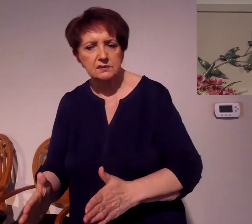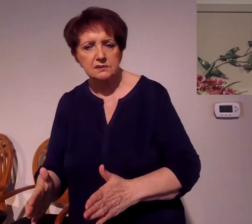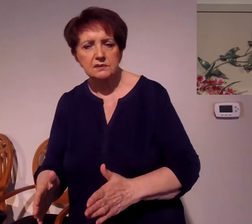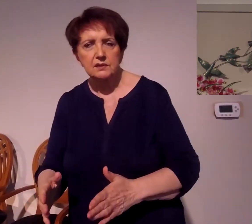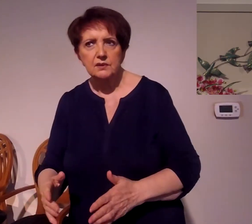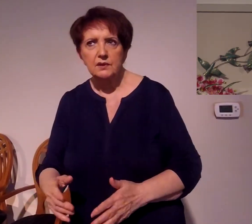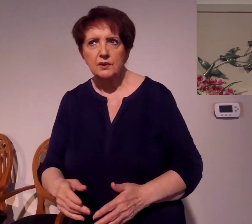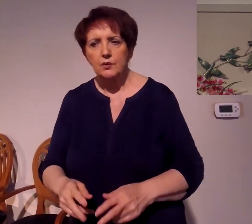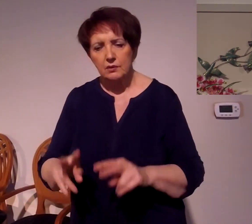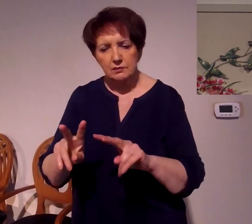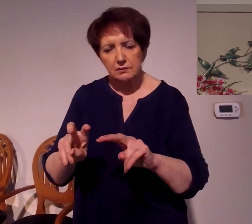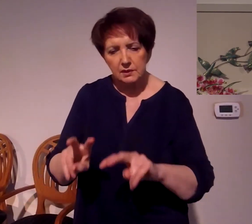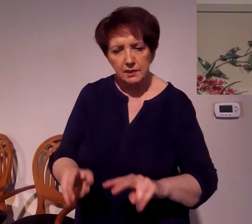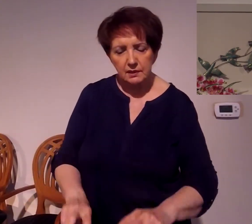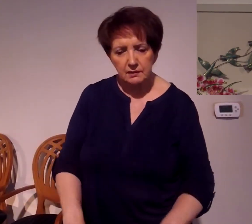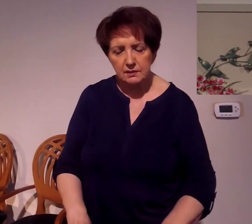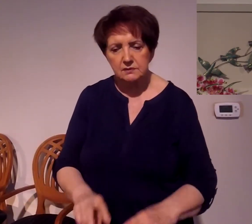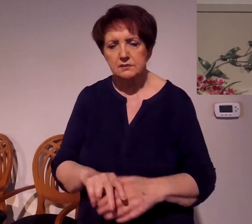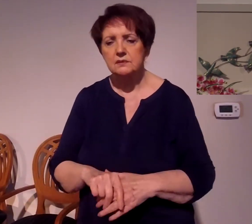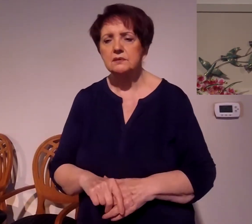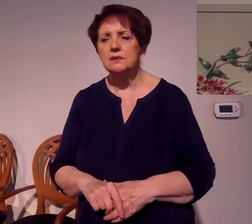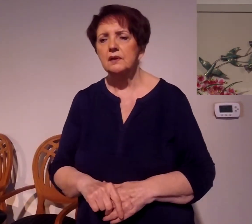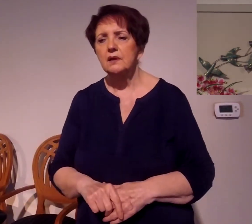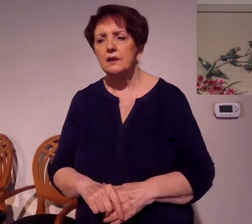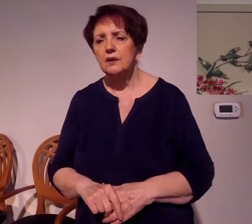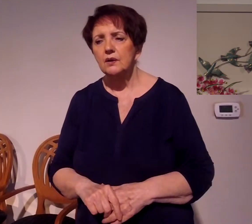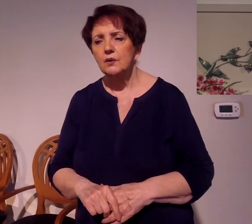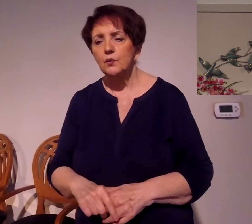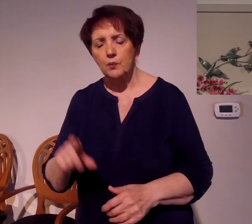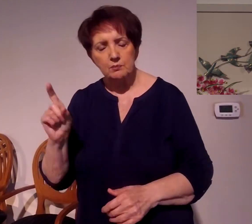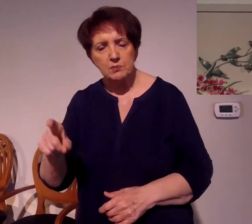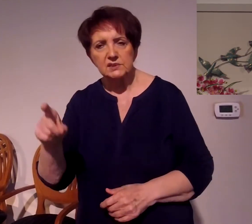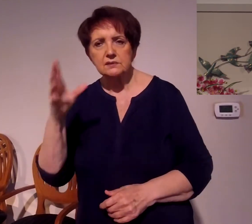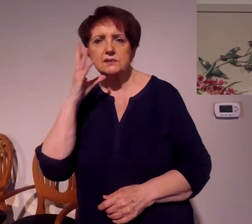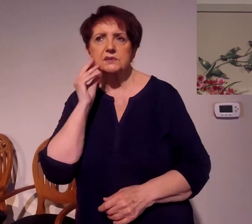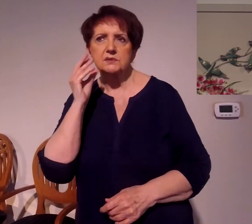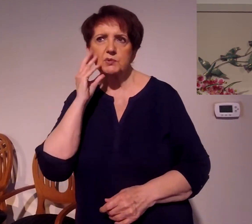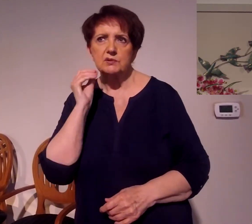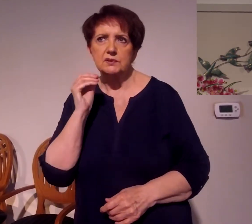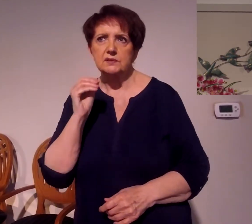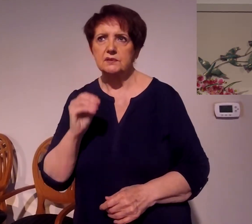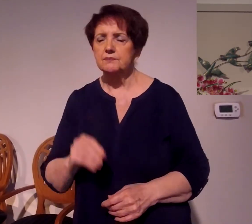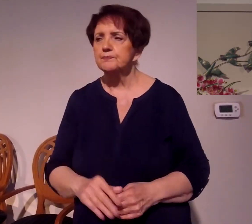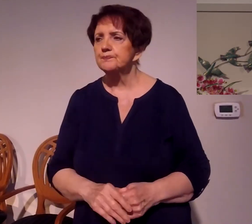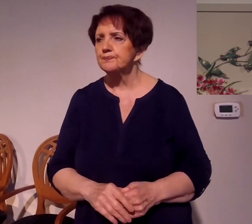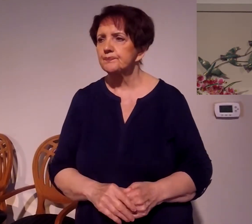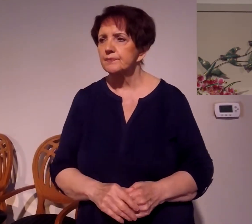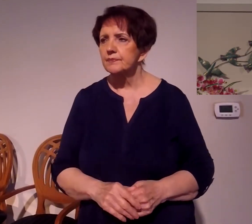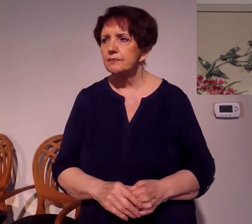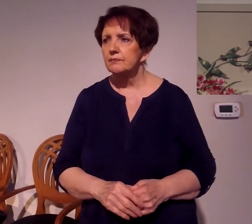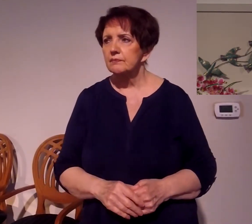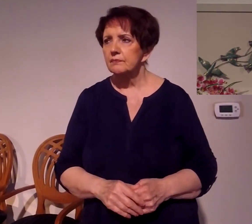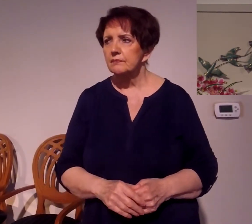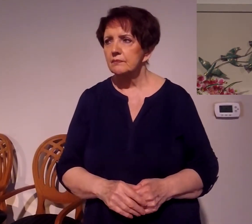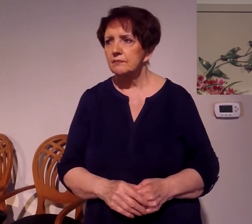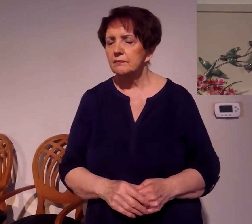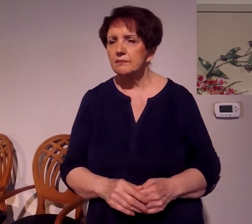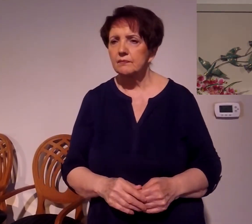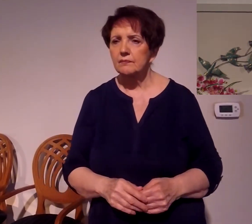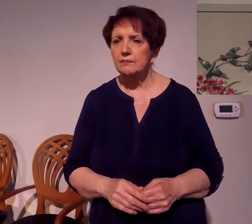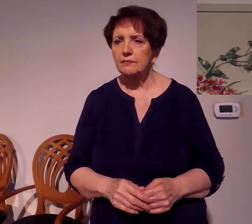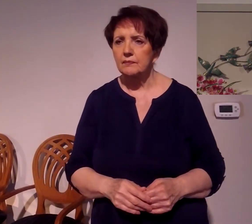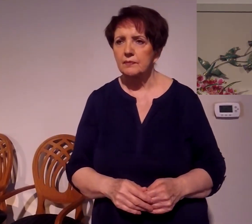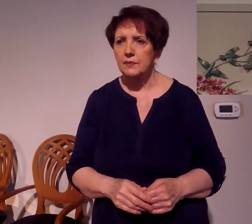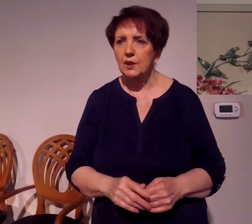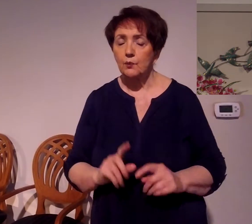this, right? We have to experience it. At some point, we go to